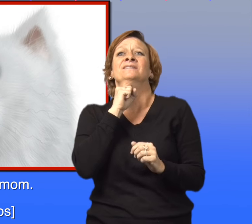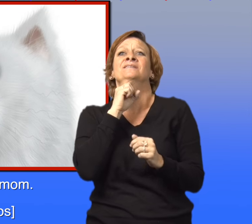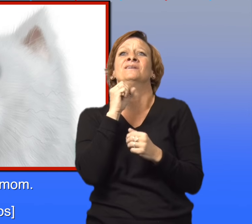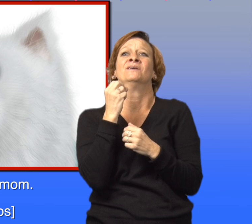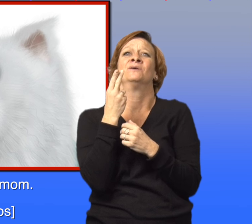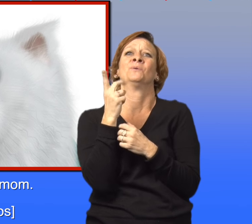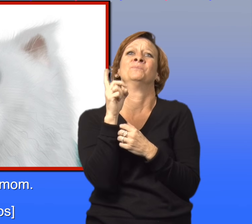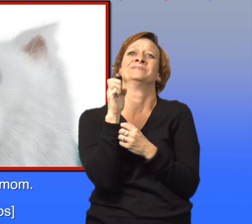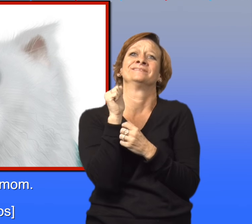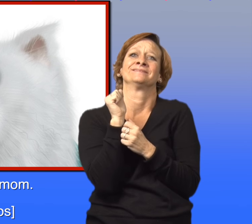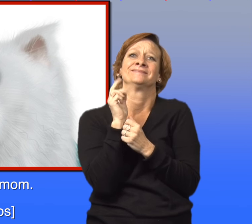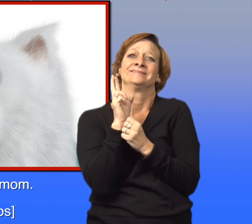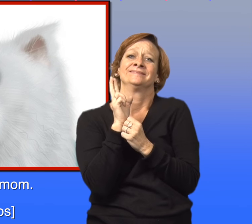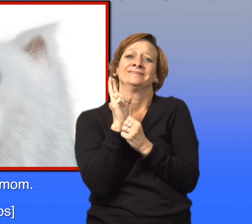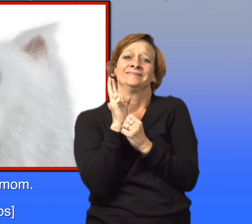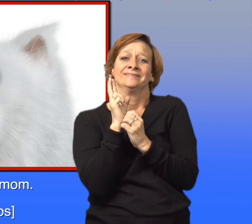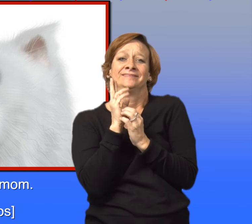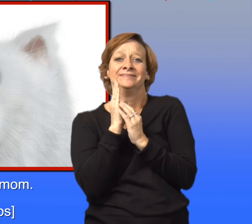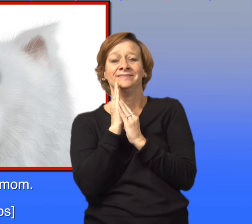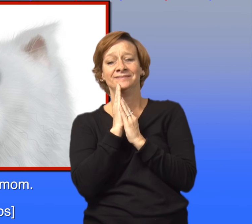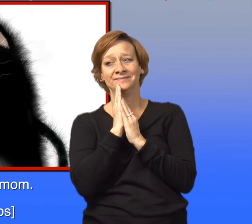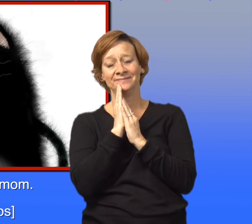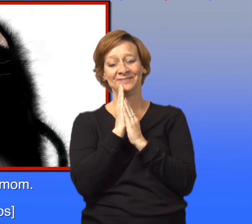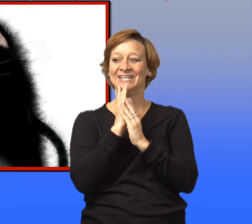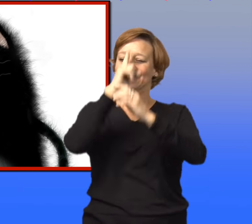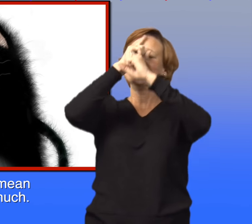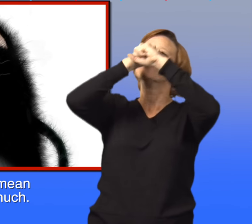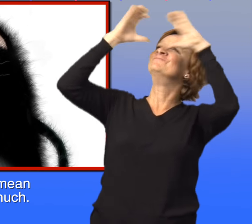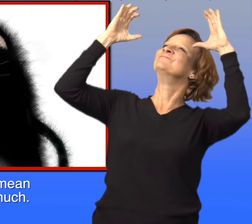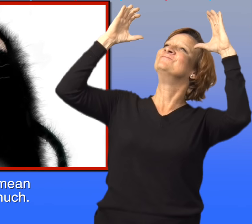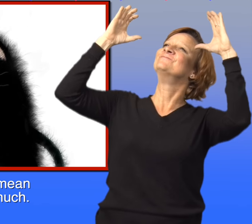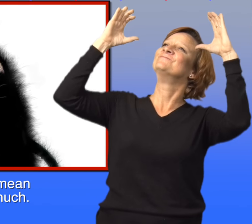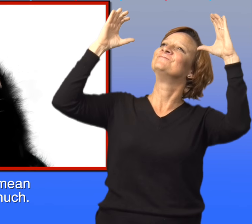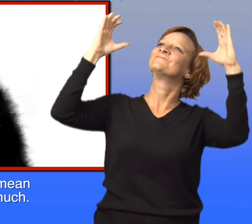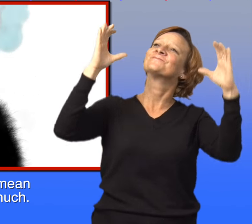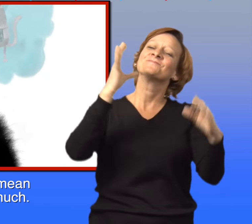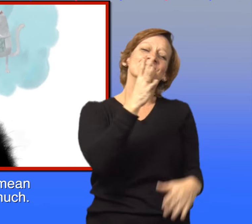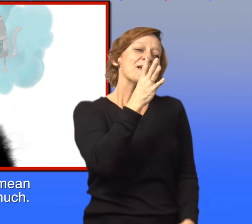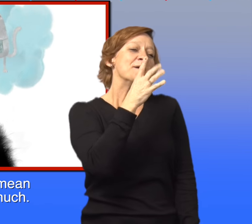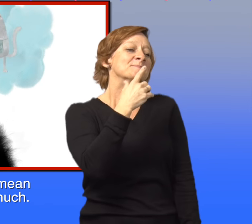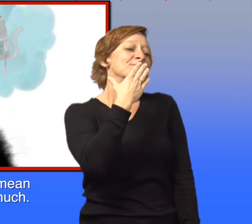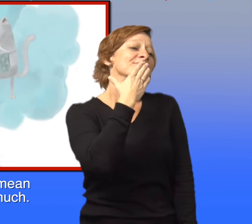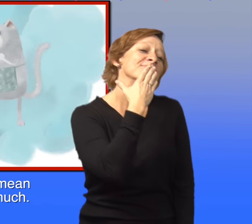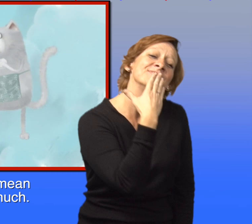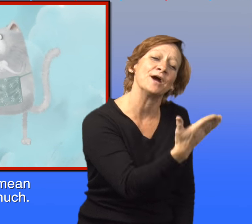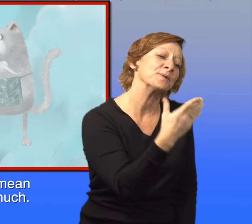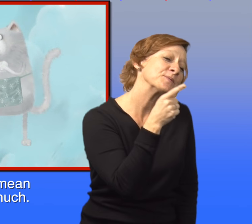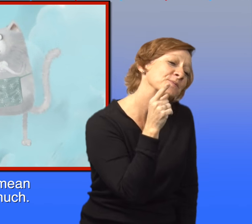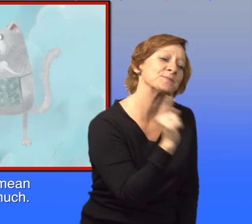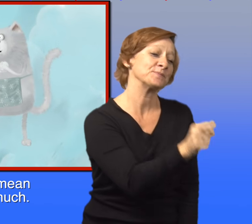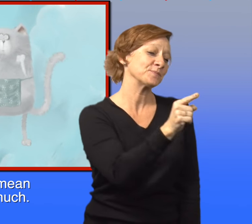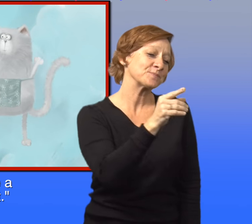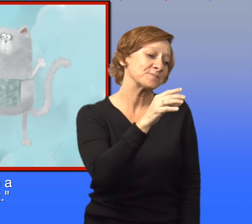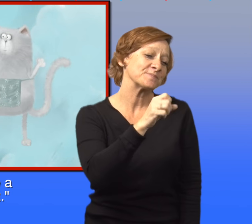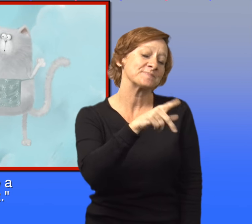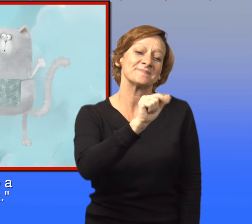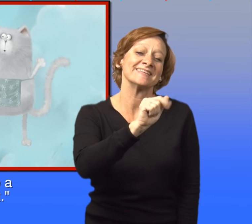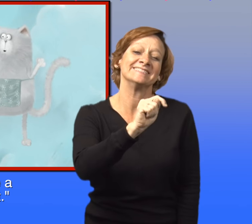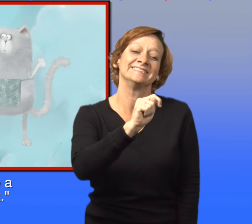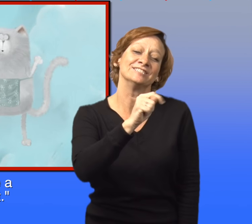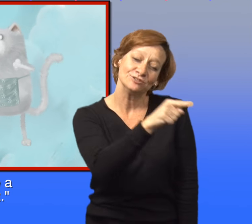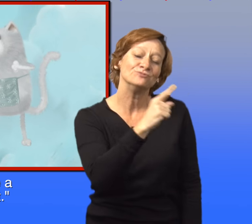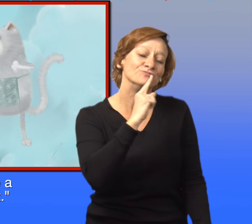Oh dear, said his mum. Splat took that to mean... Thank you very much.